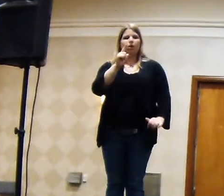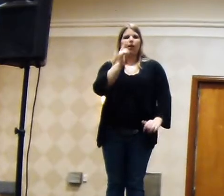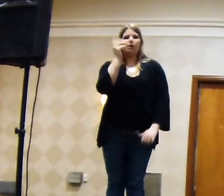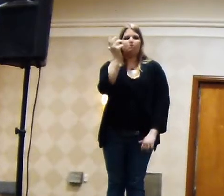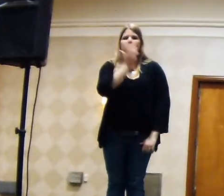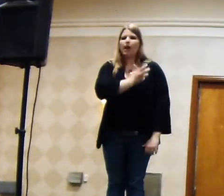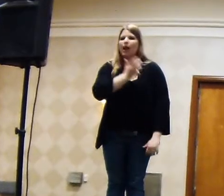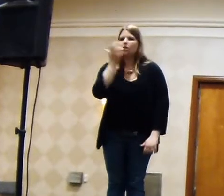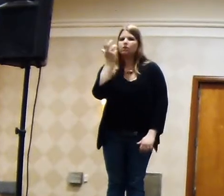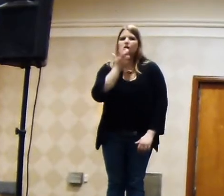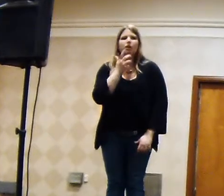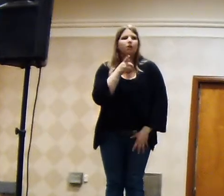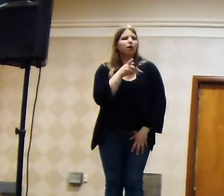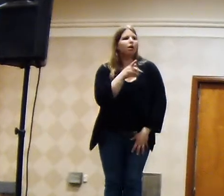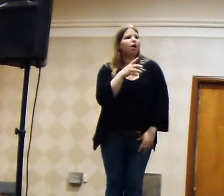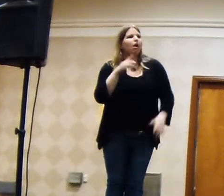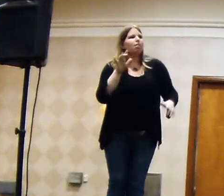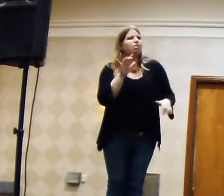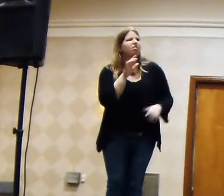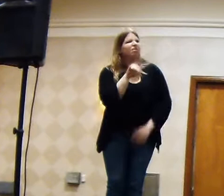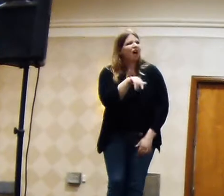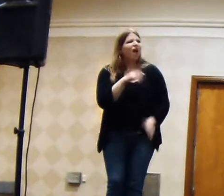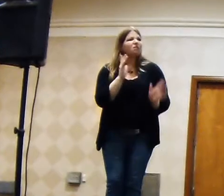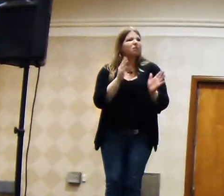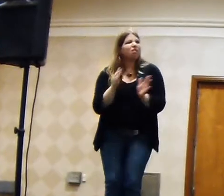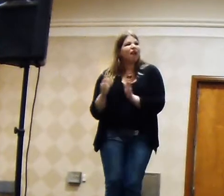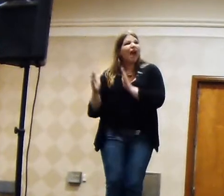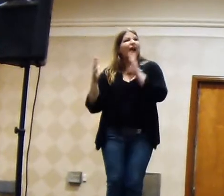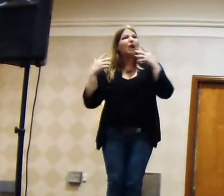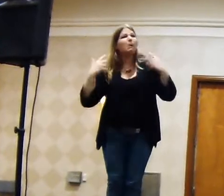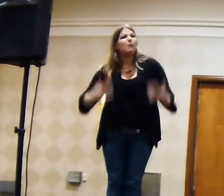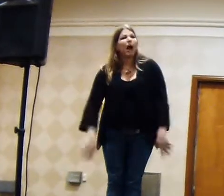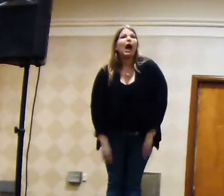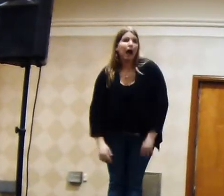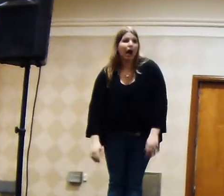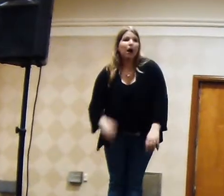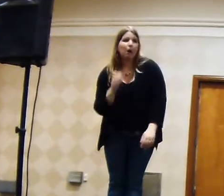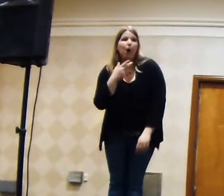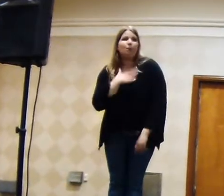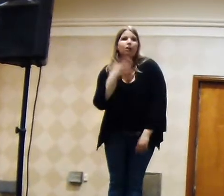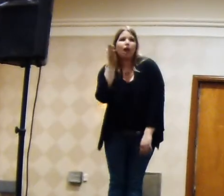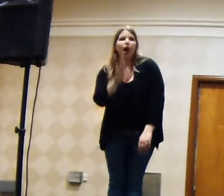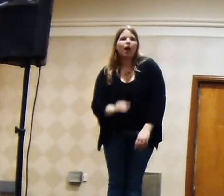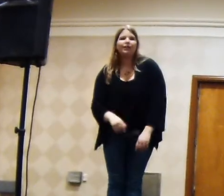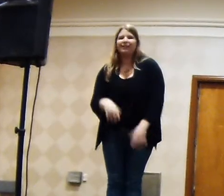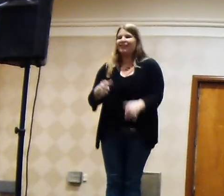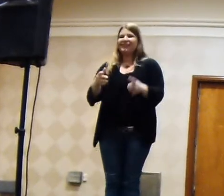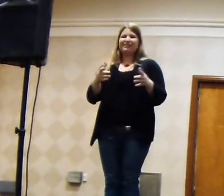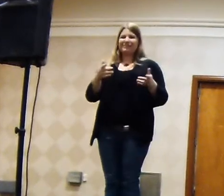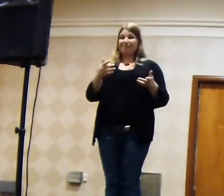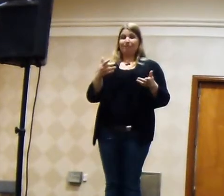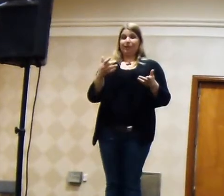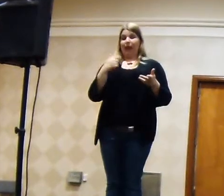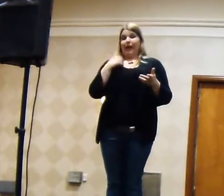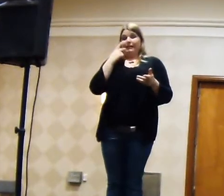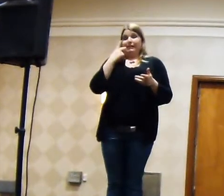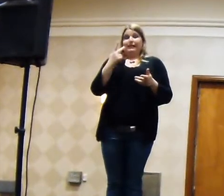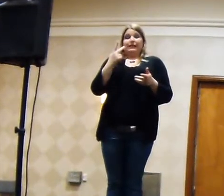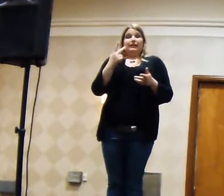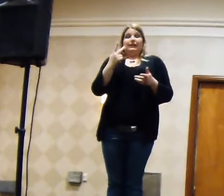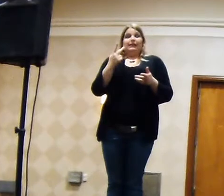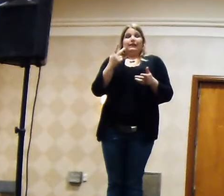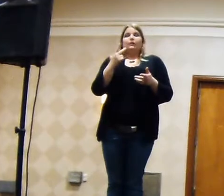like, that is so overplanned, like, oh my God. But to this day, I can see how he was doing like a